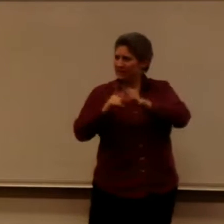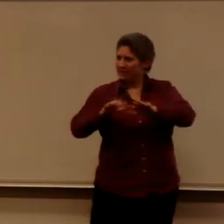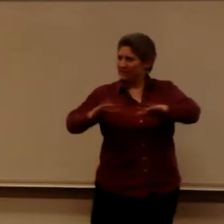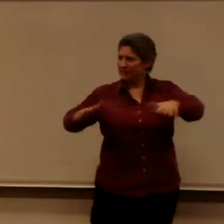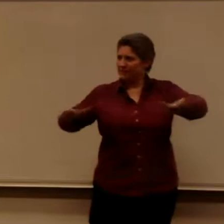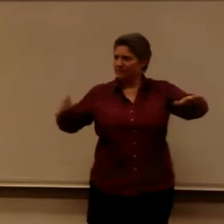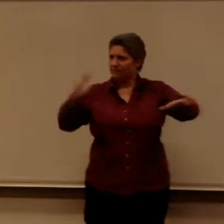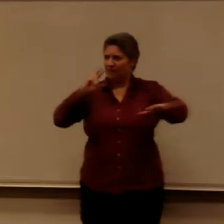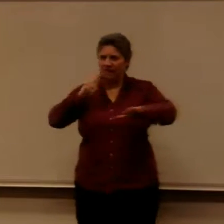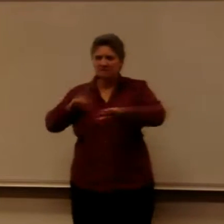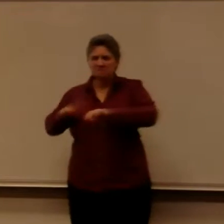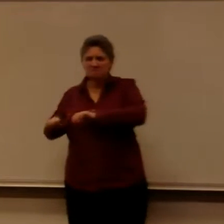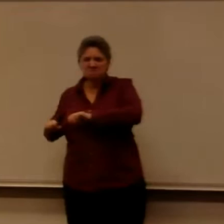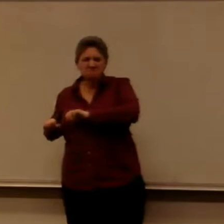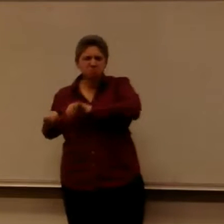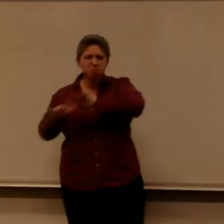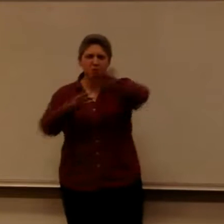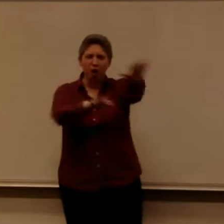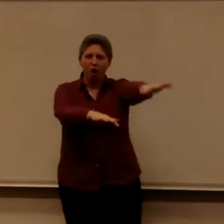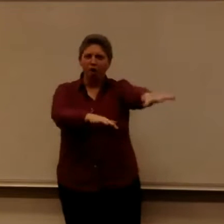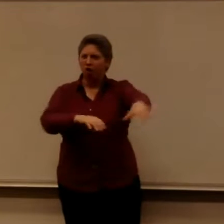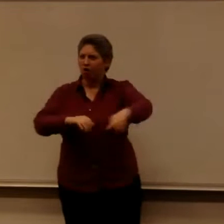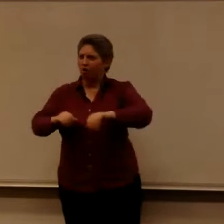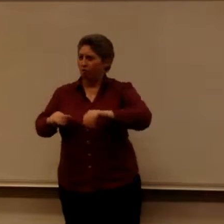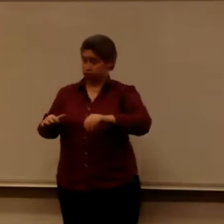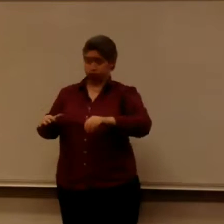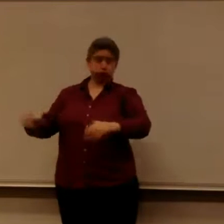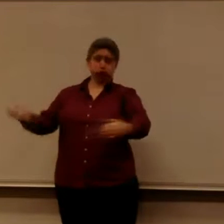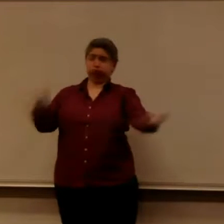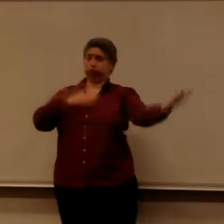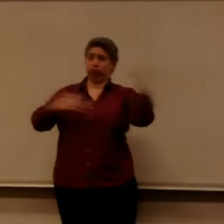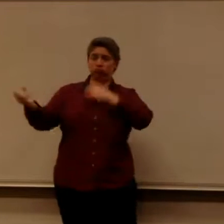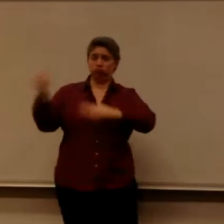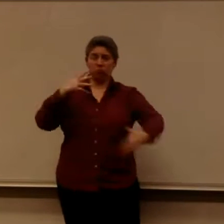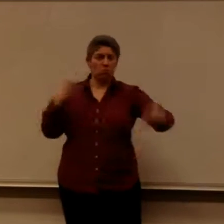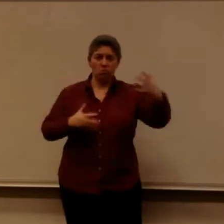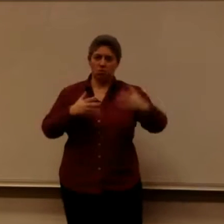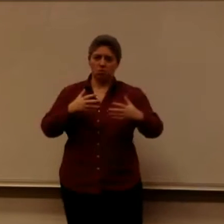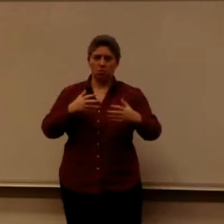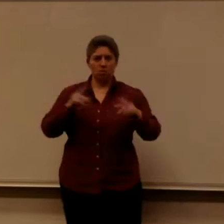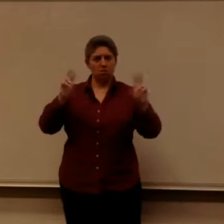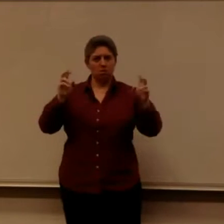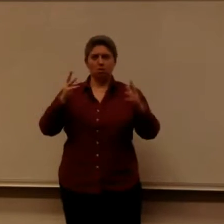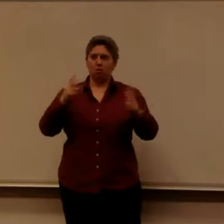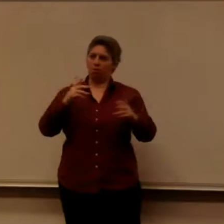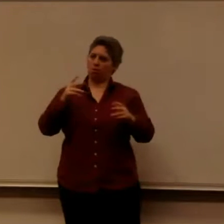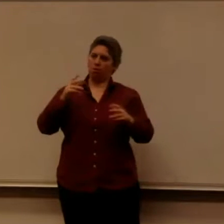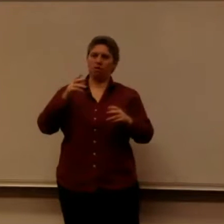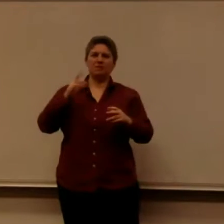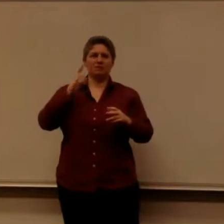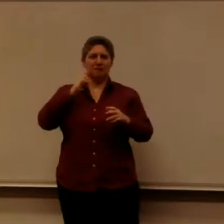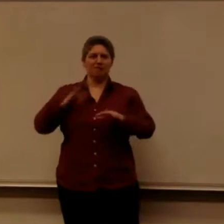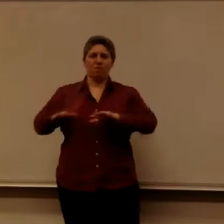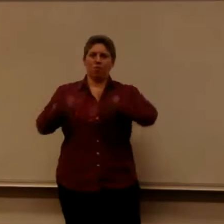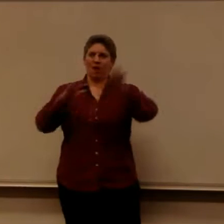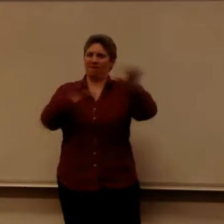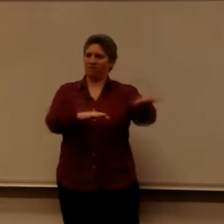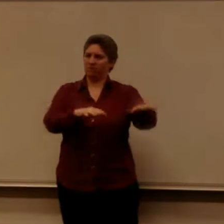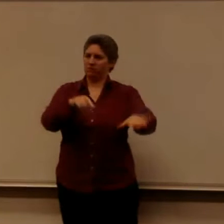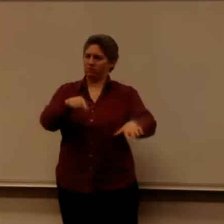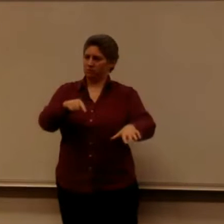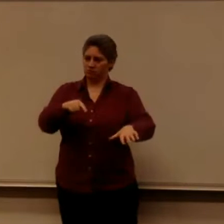think it's a, you know, we talk about the deaf wave, it was like a sea of deaf people who contributed to this consultation that hasn't been seen